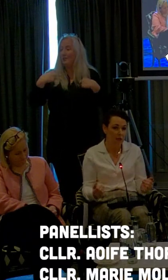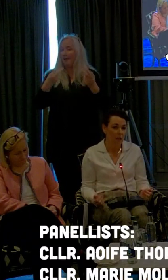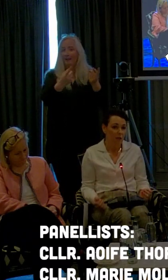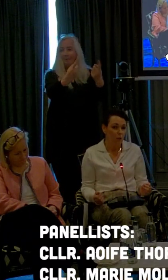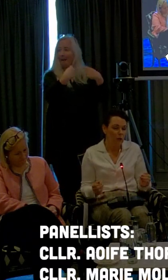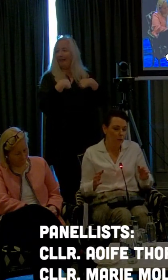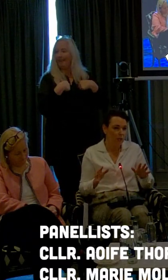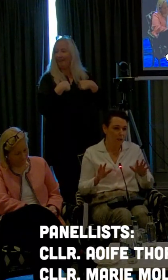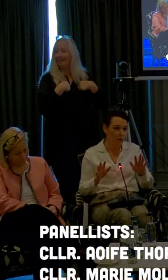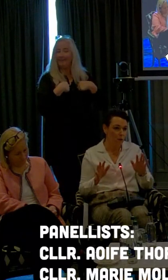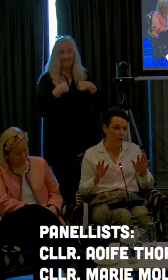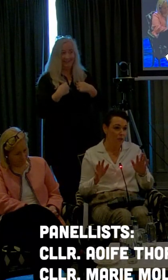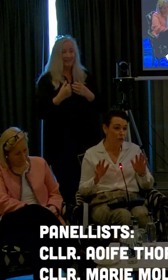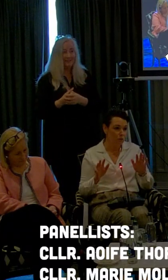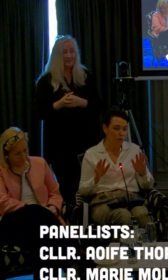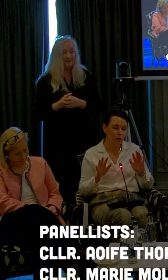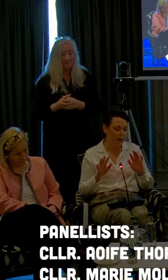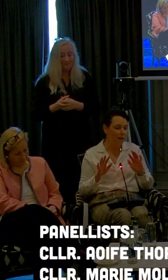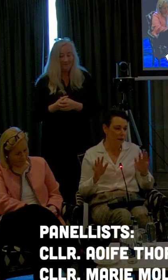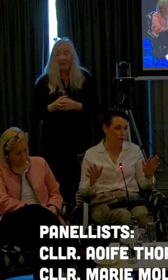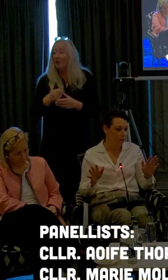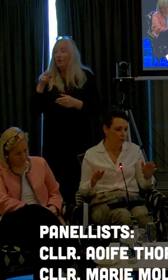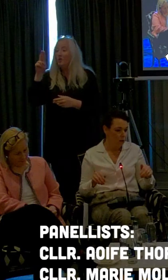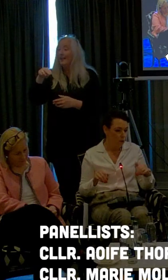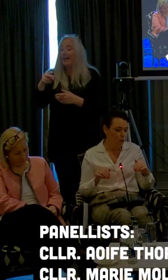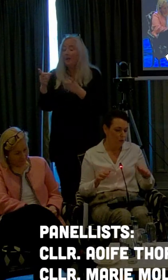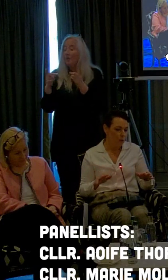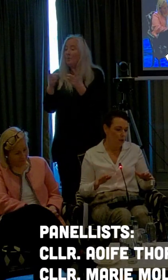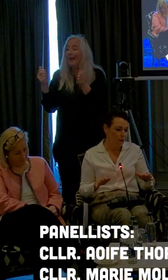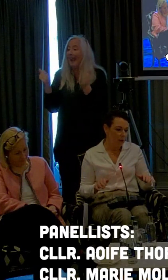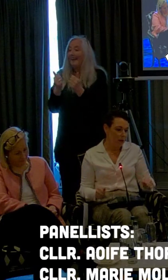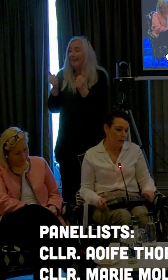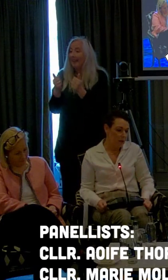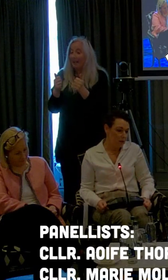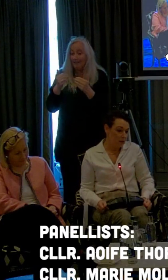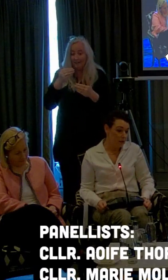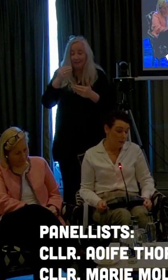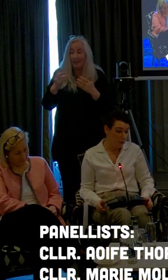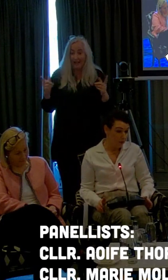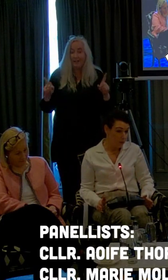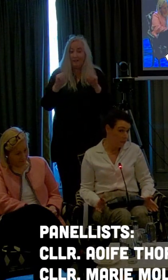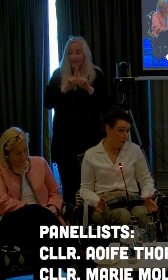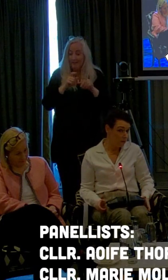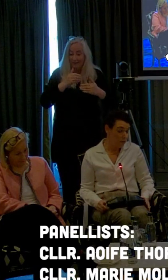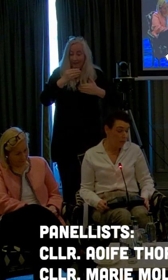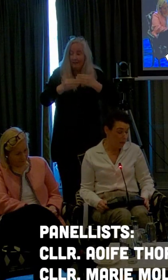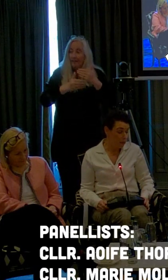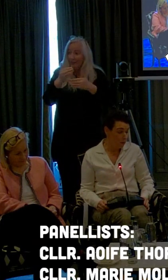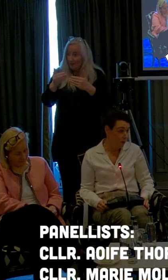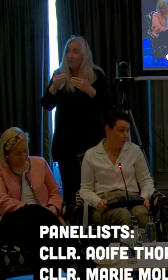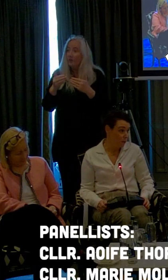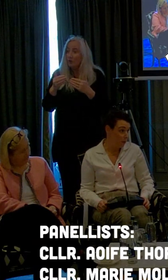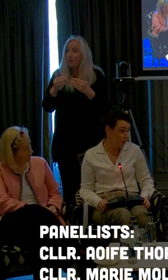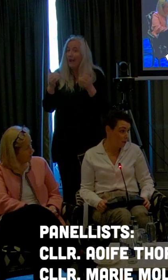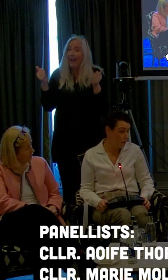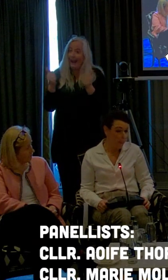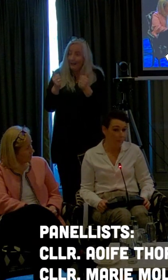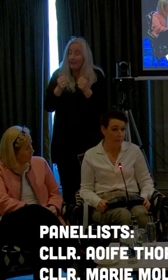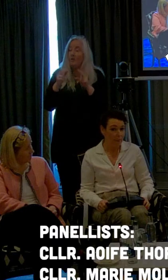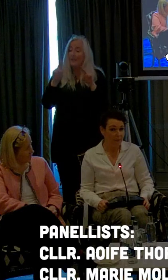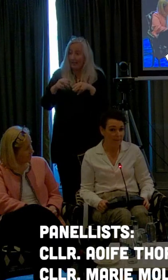once we can do anything once we go in. And I think if I was to leave saying anything, it'd probably be